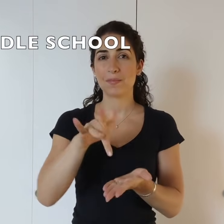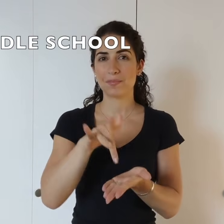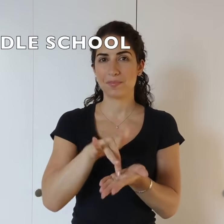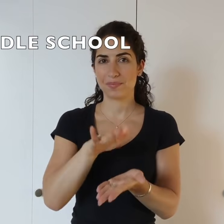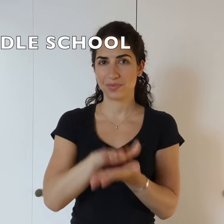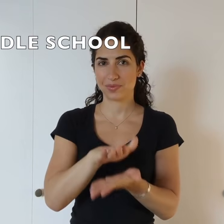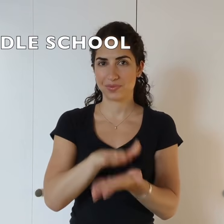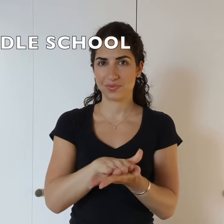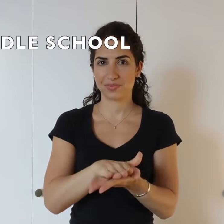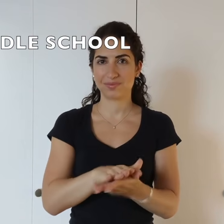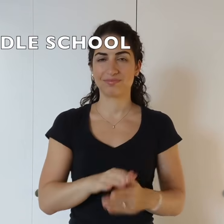Middle school,